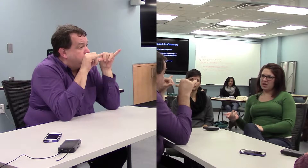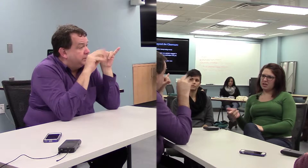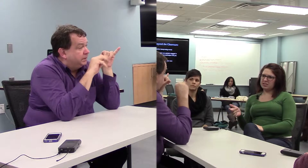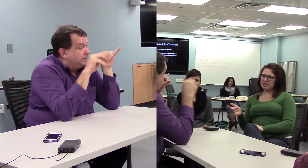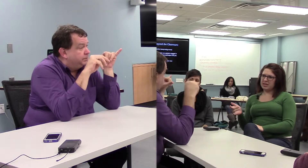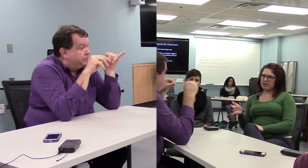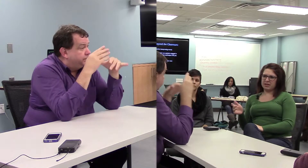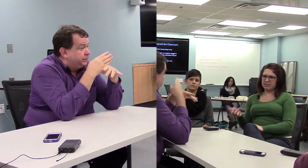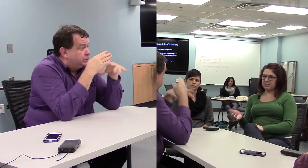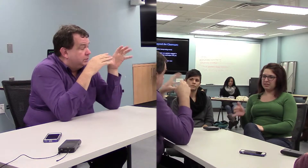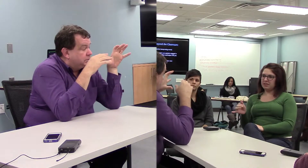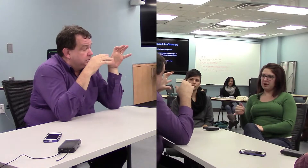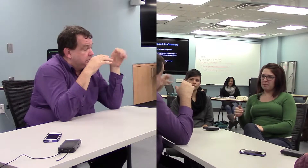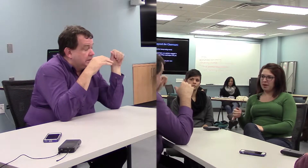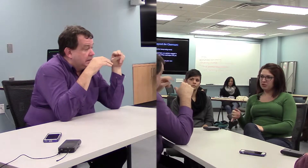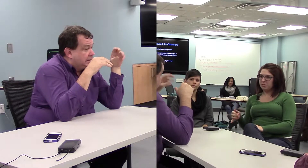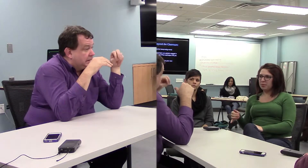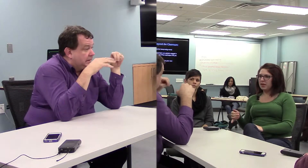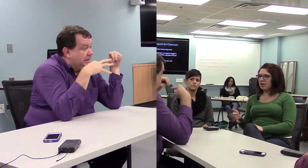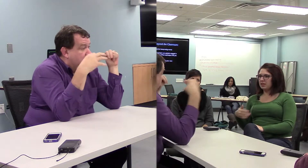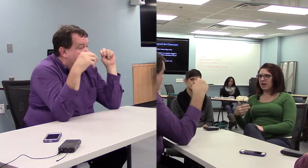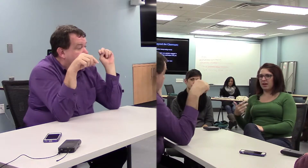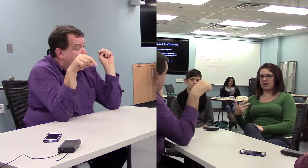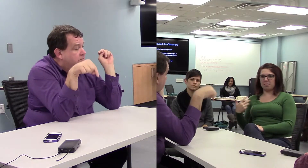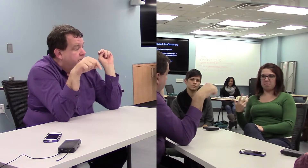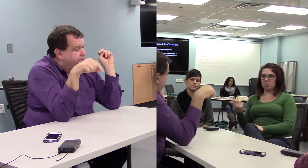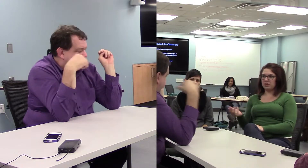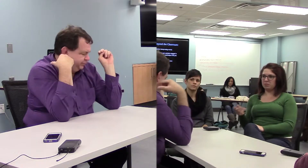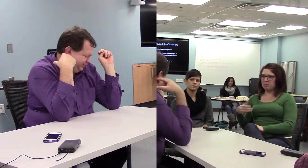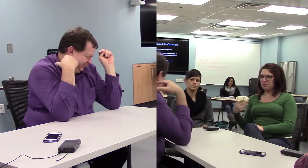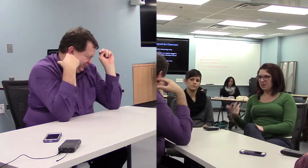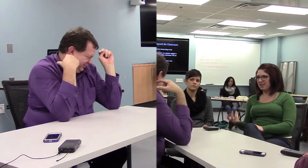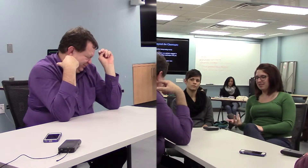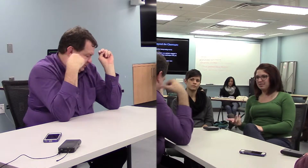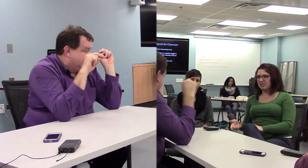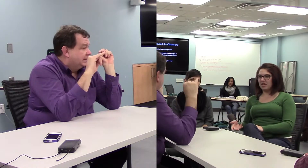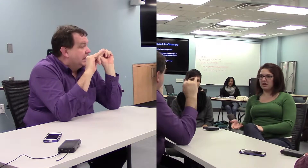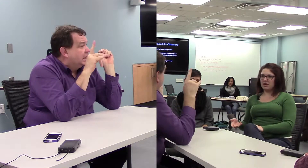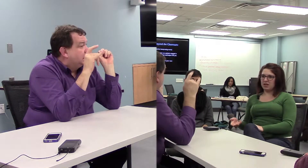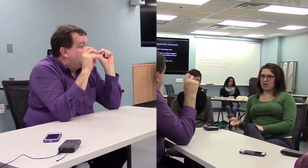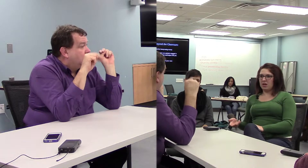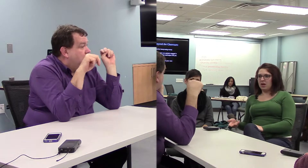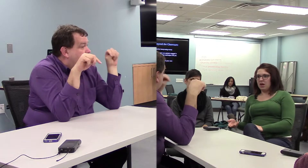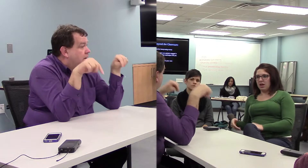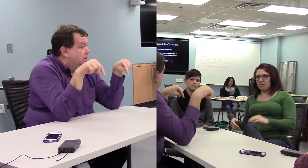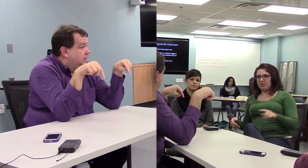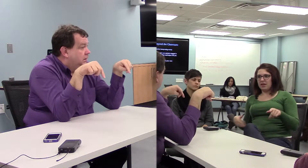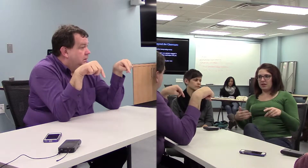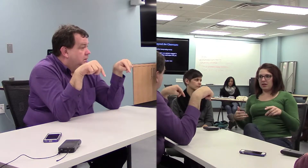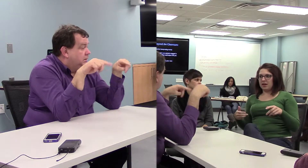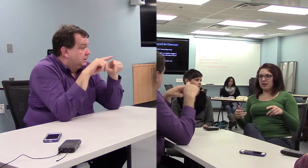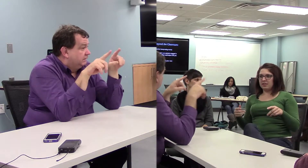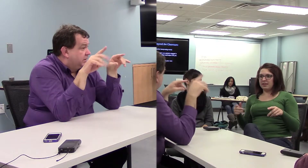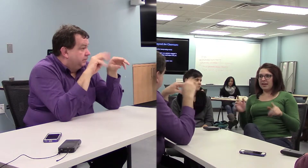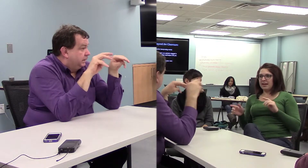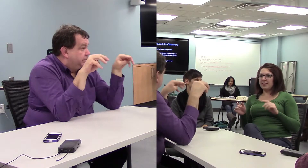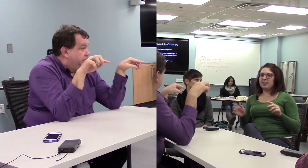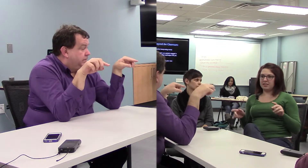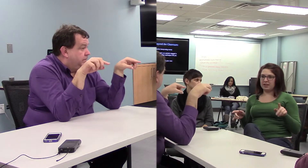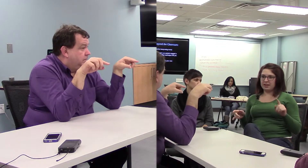Is it because it's different measurement, like what's millimeters, and then the Canon and the Nikon,